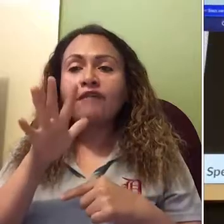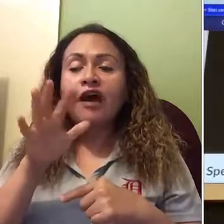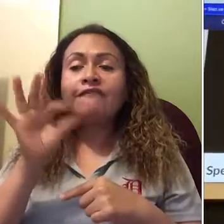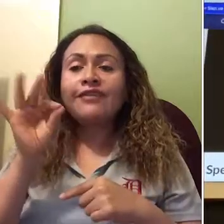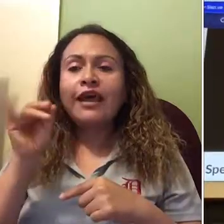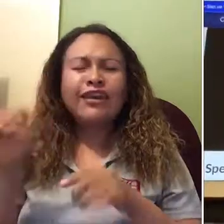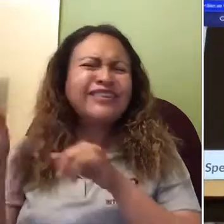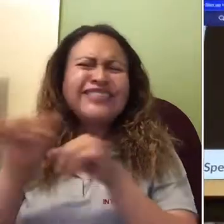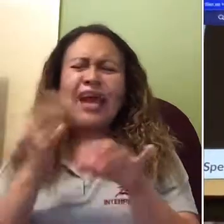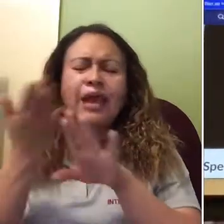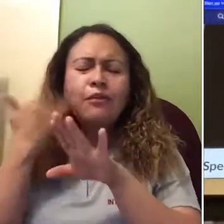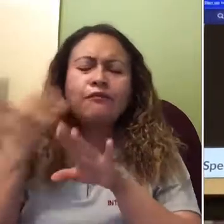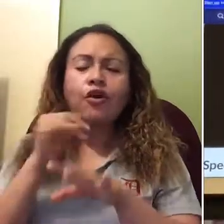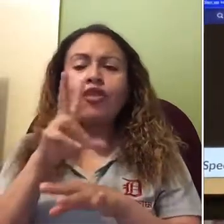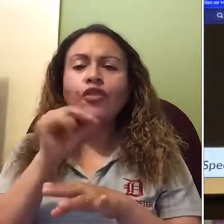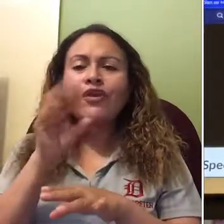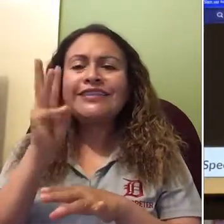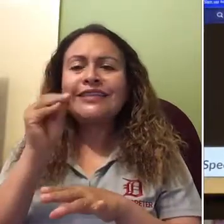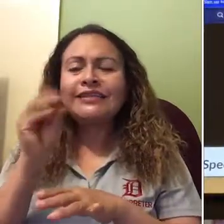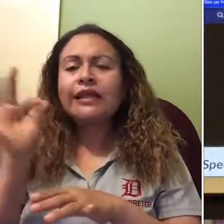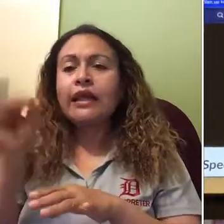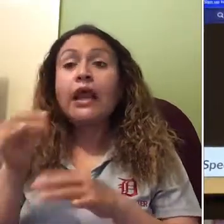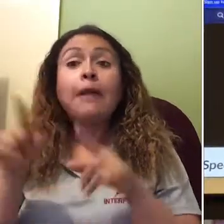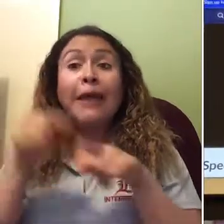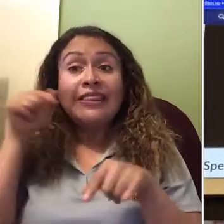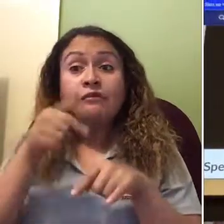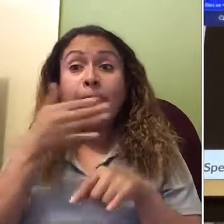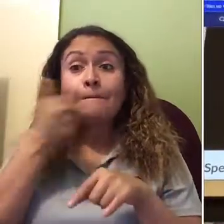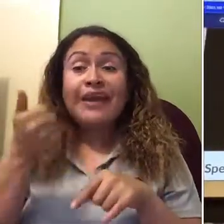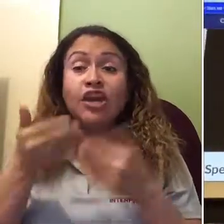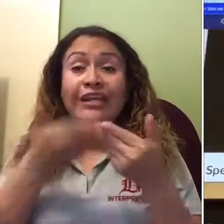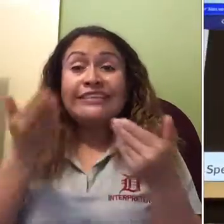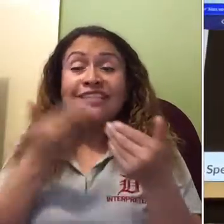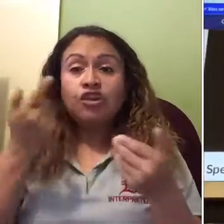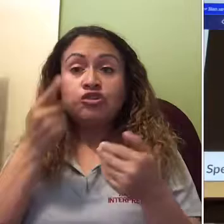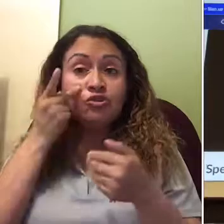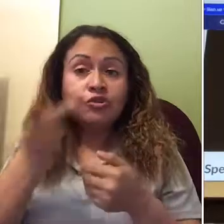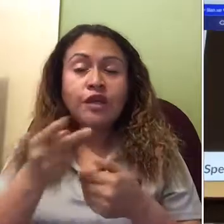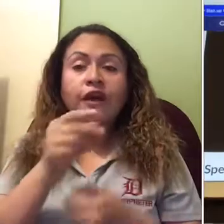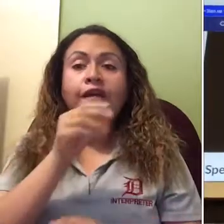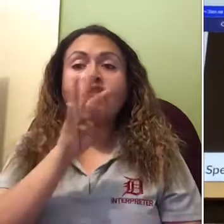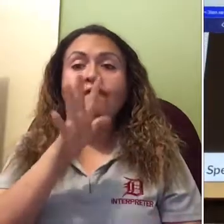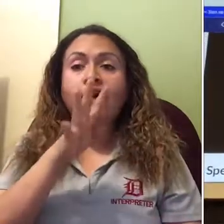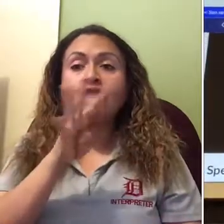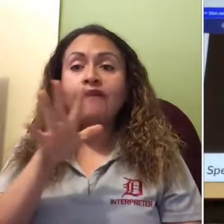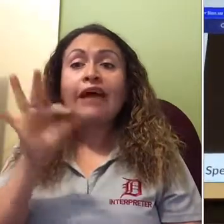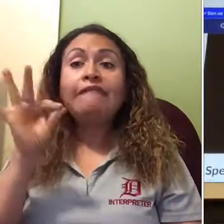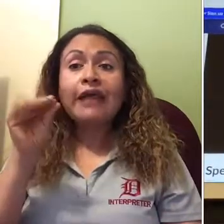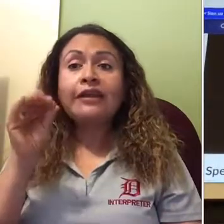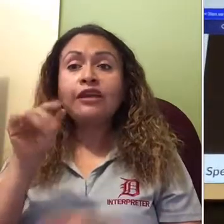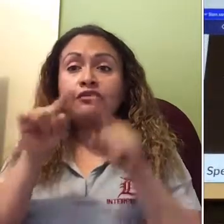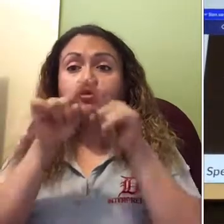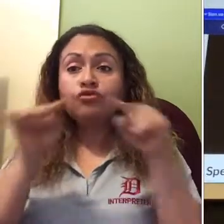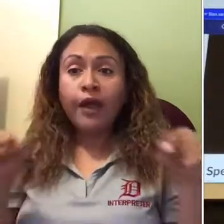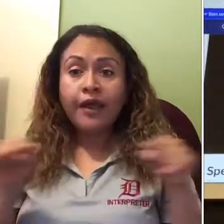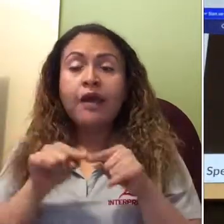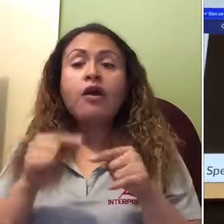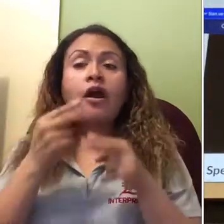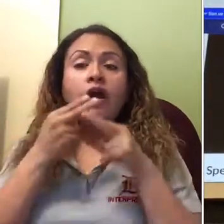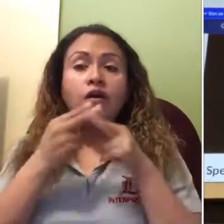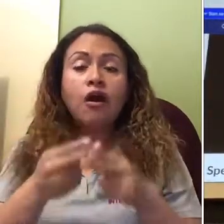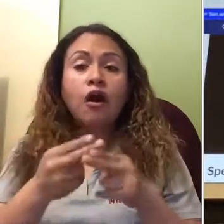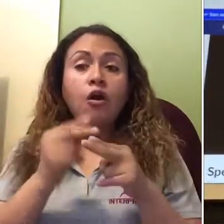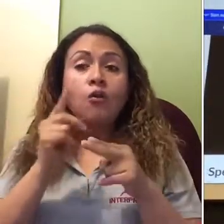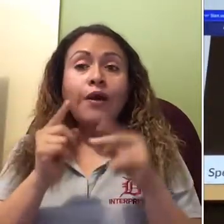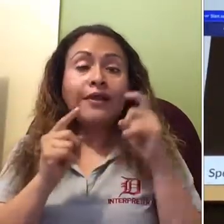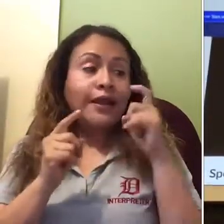60, 90 triangle. This was actually more straightforward, because in a 45, 45, 90 triangle, if we call one of the